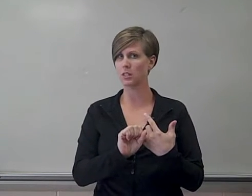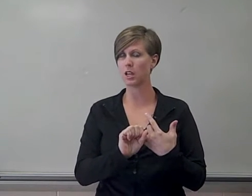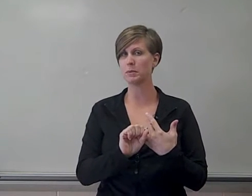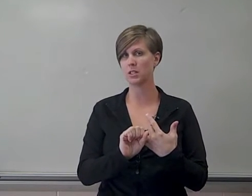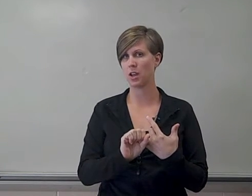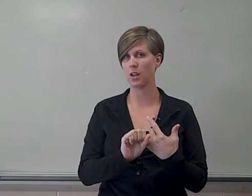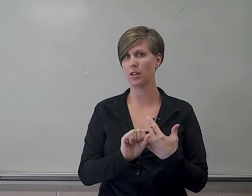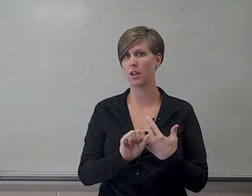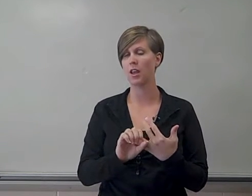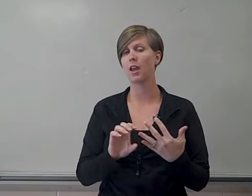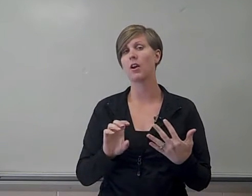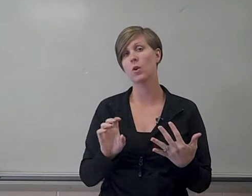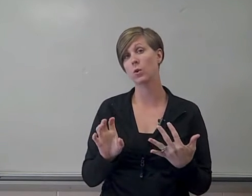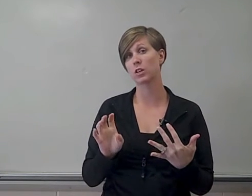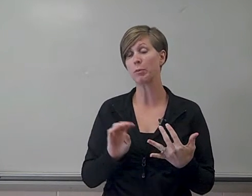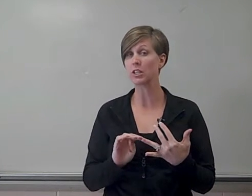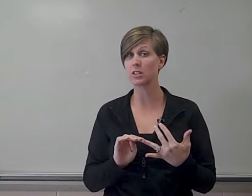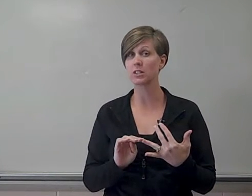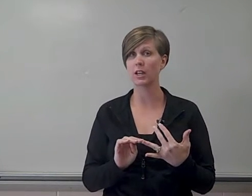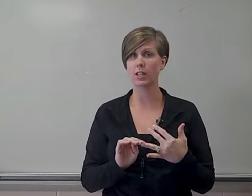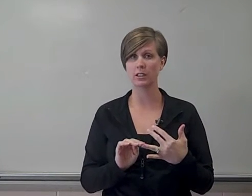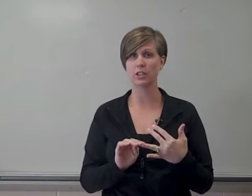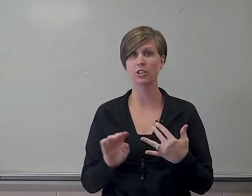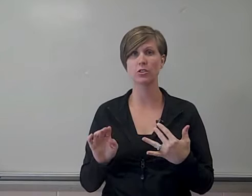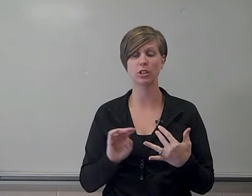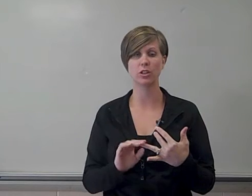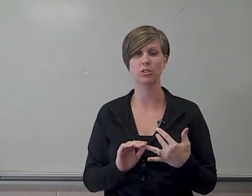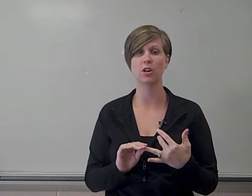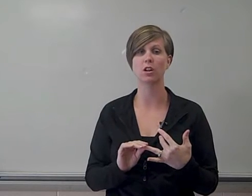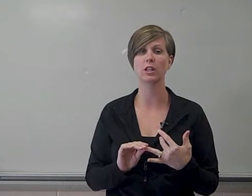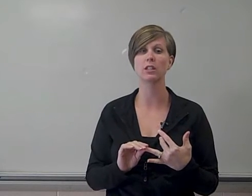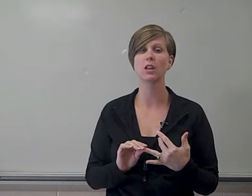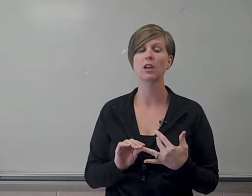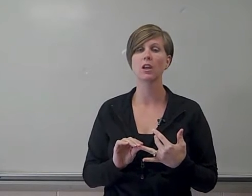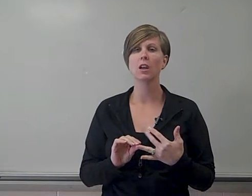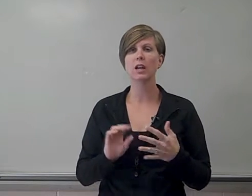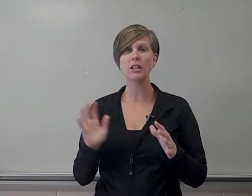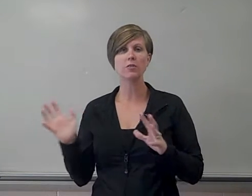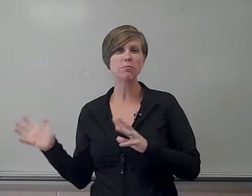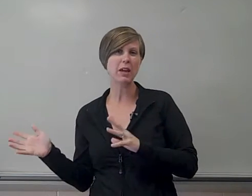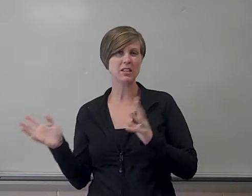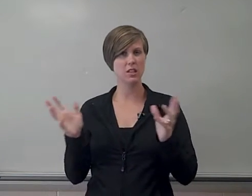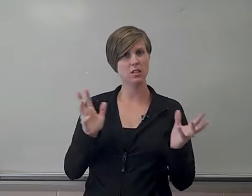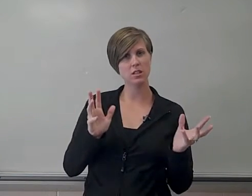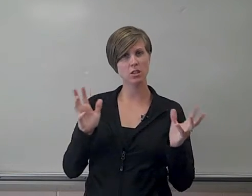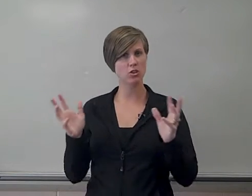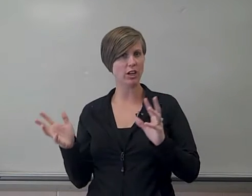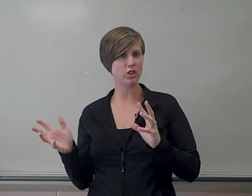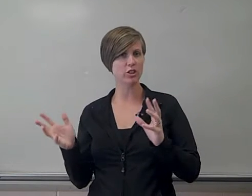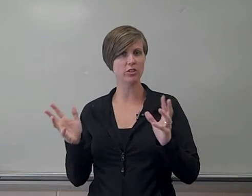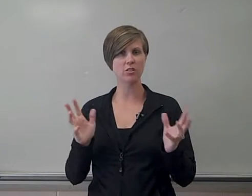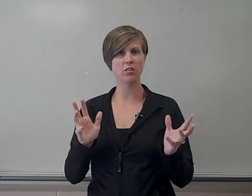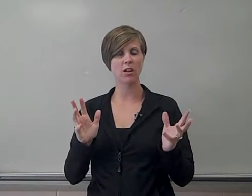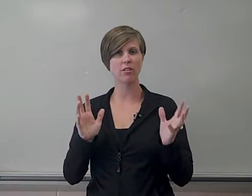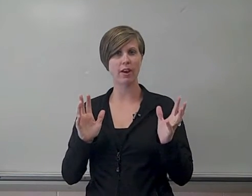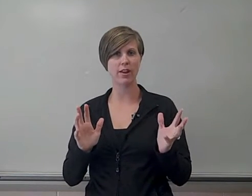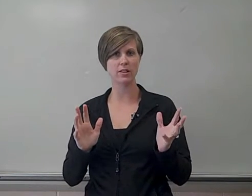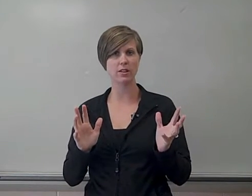Concept sign, or pigeon sign English as you could also call it, kind of mixes the structures of